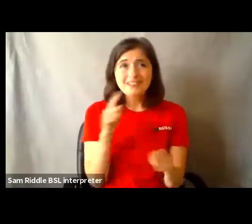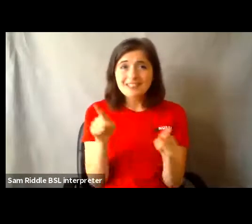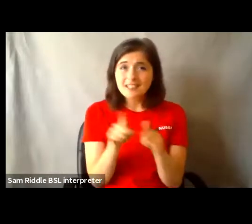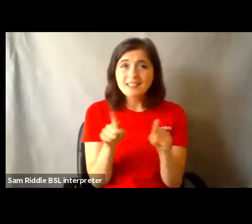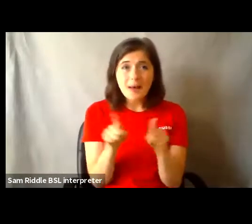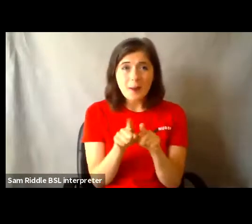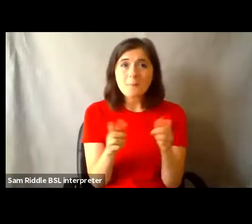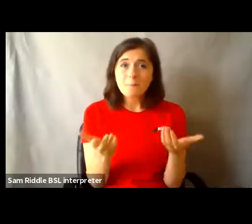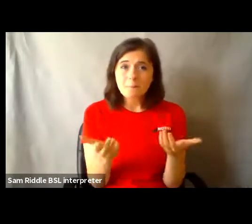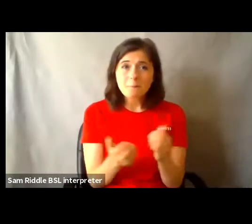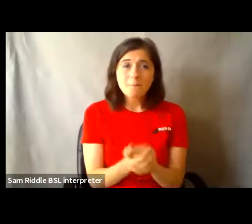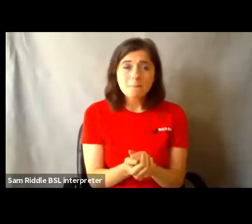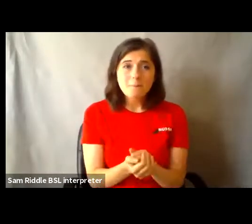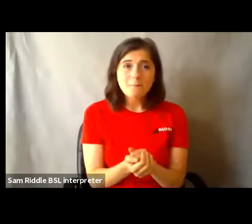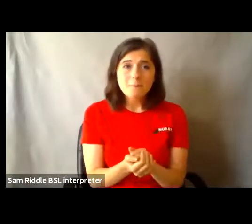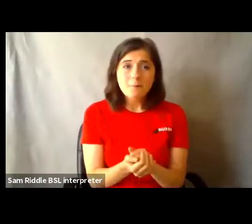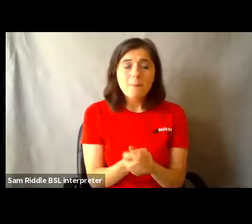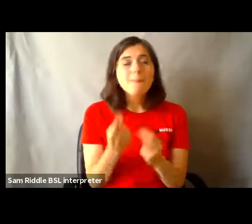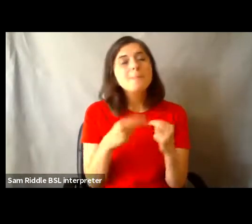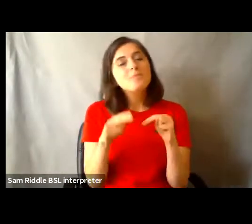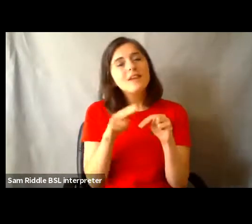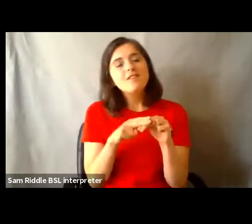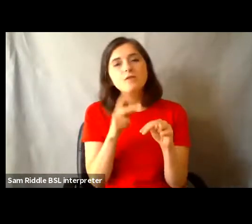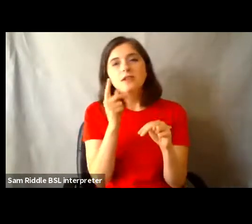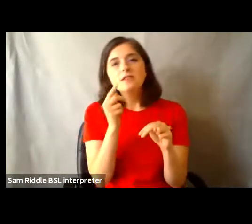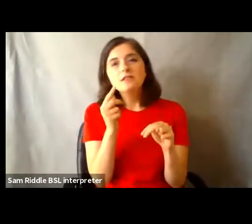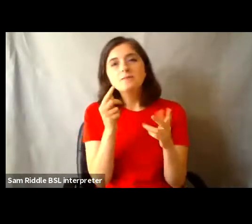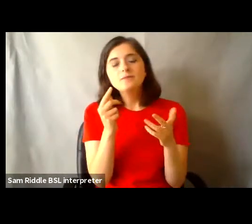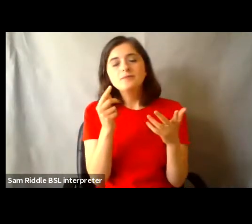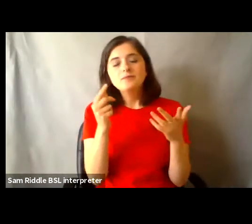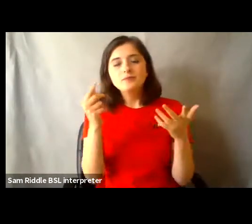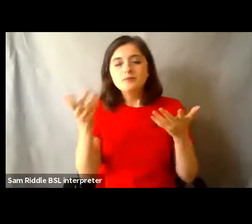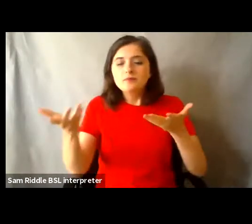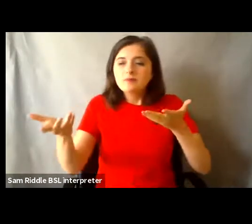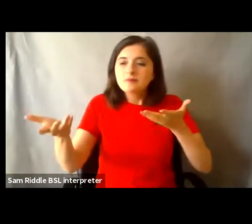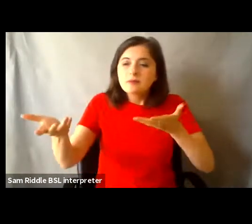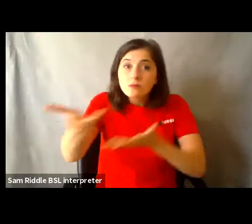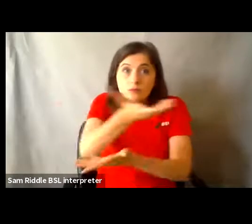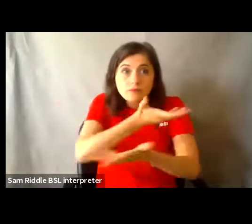And I think if we can just talk about this,